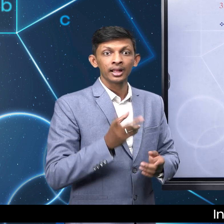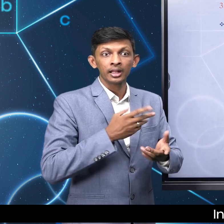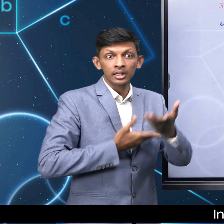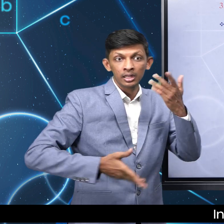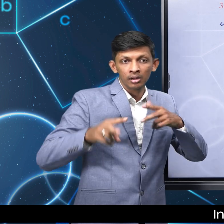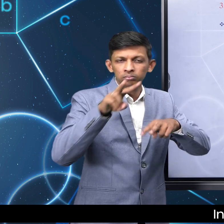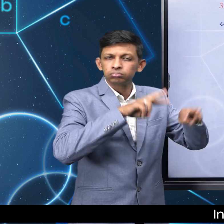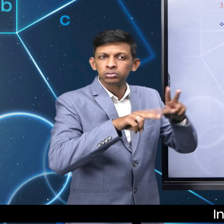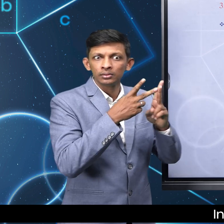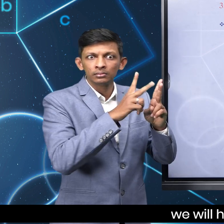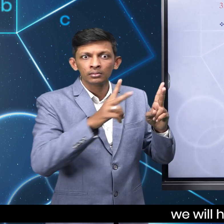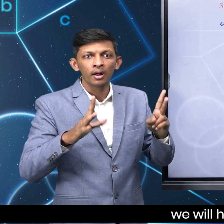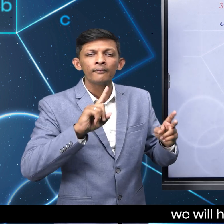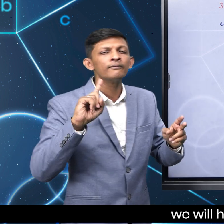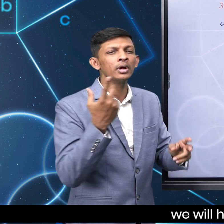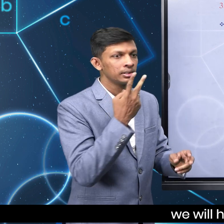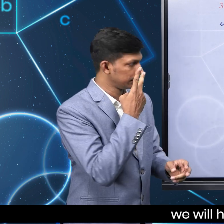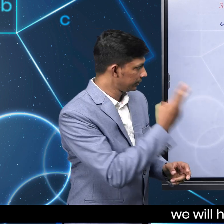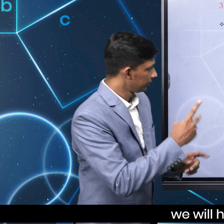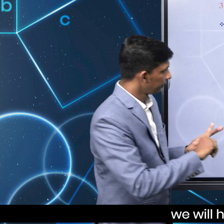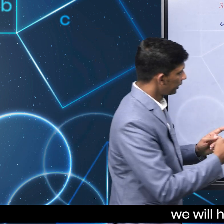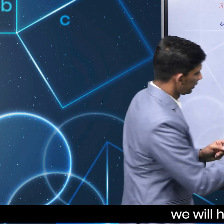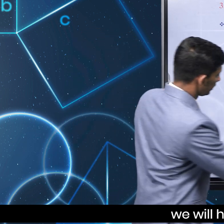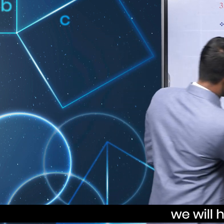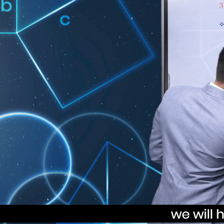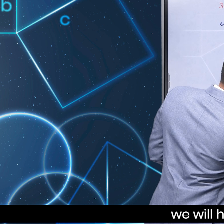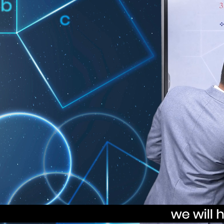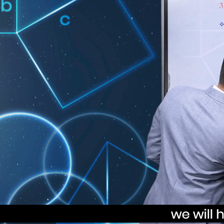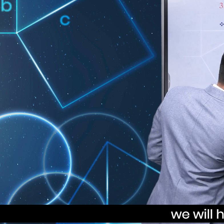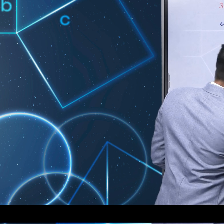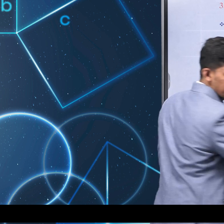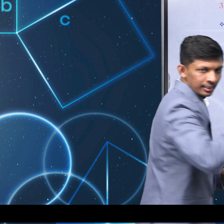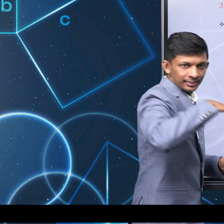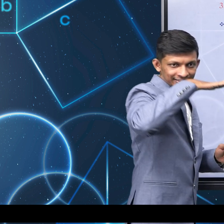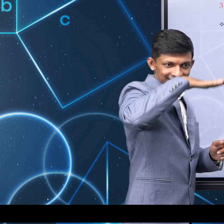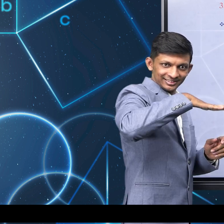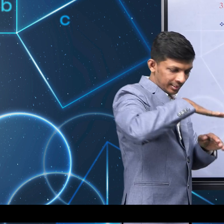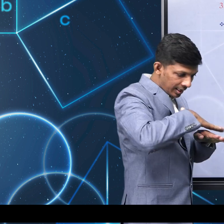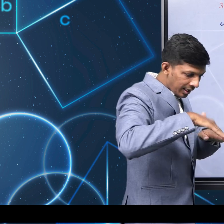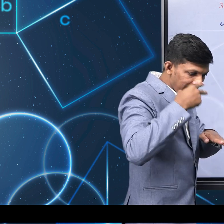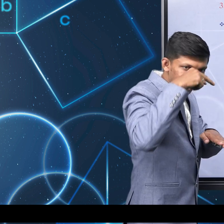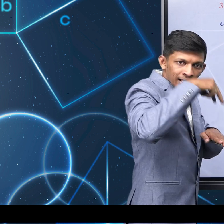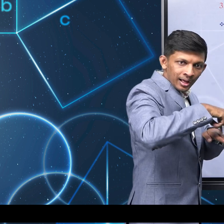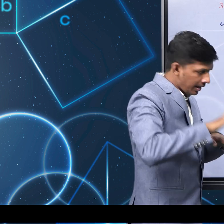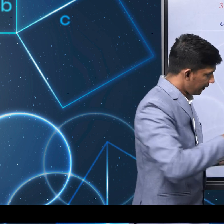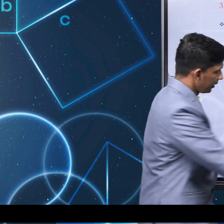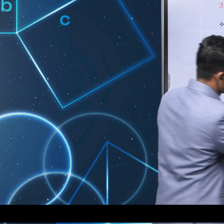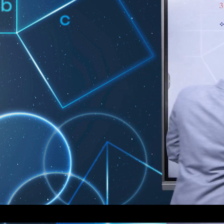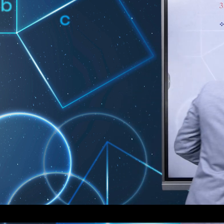In the above figure, we will have a different top view, front view, and side